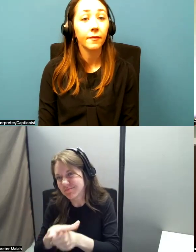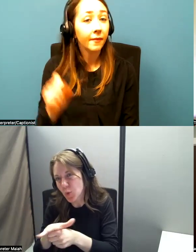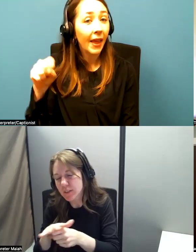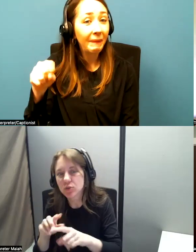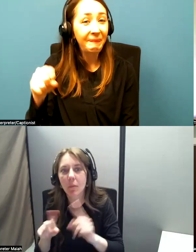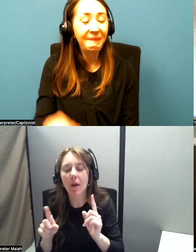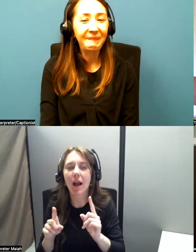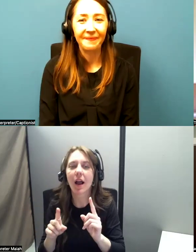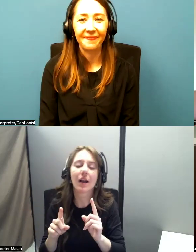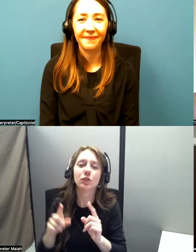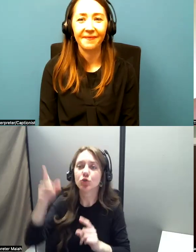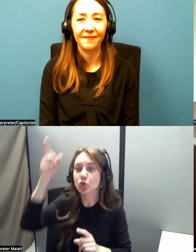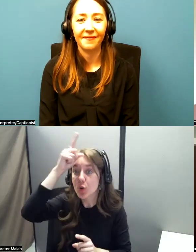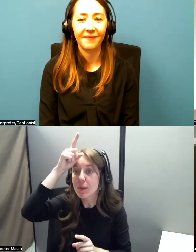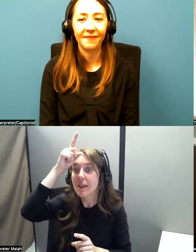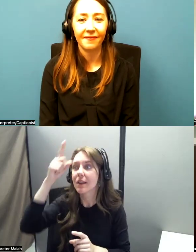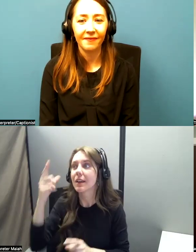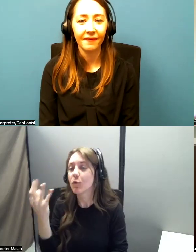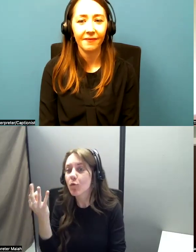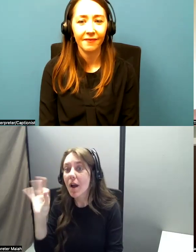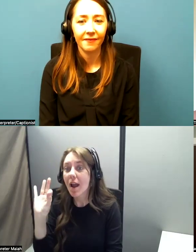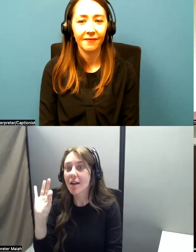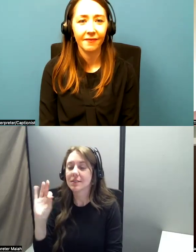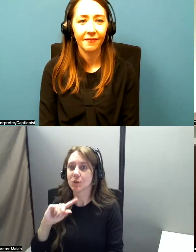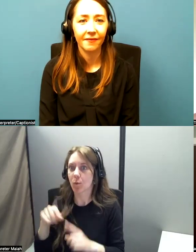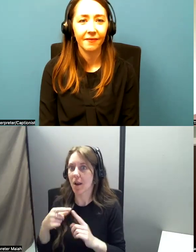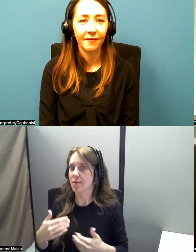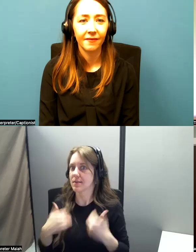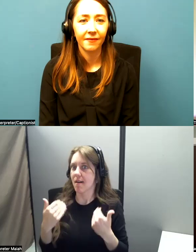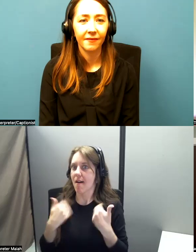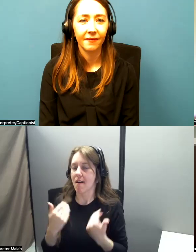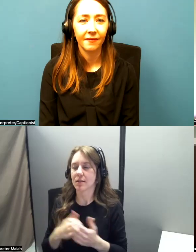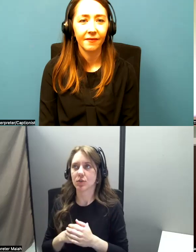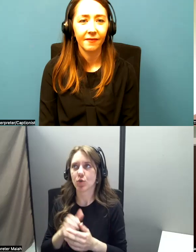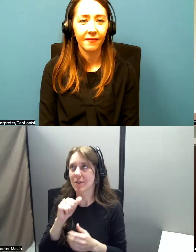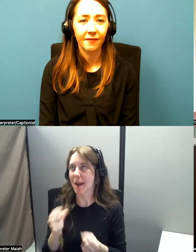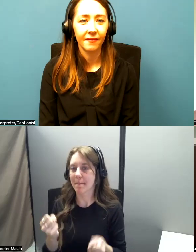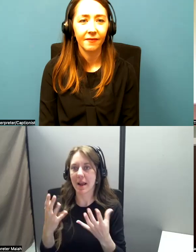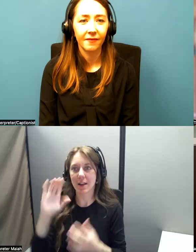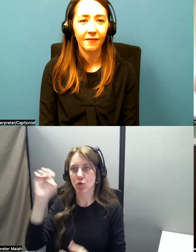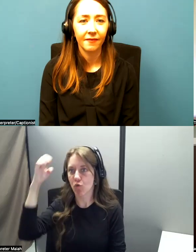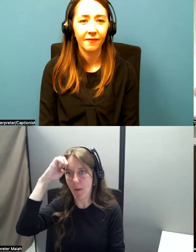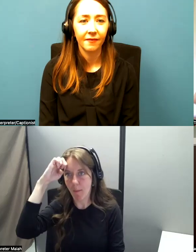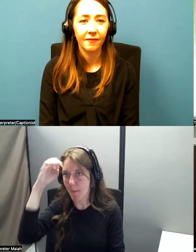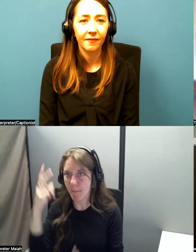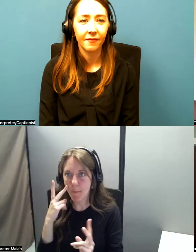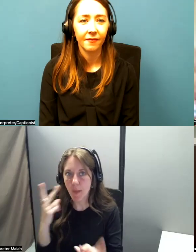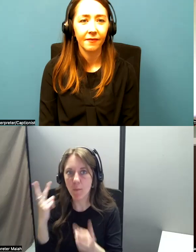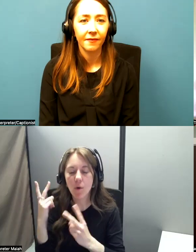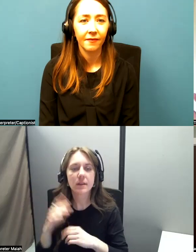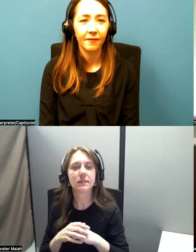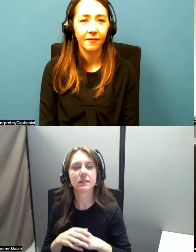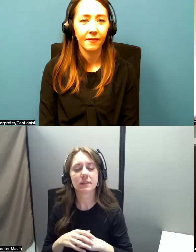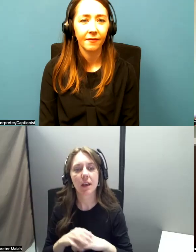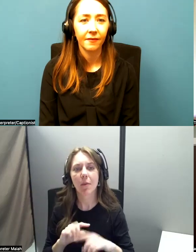been to Germany and France, but I was really, really little. So I don't really have a lot of memories for it, but it was really nice.